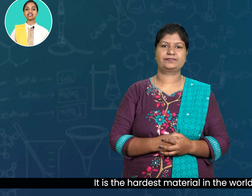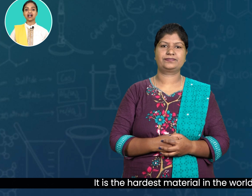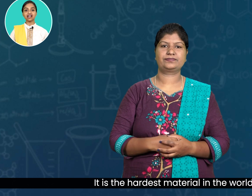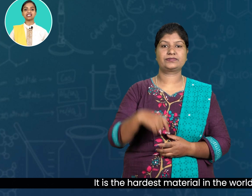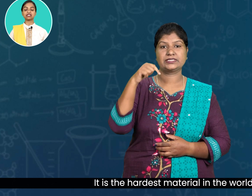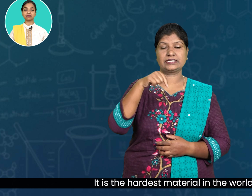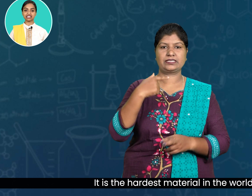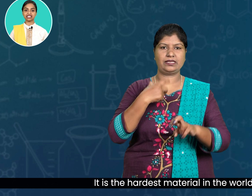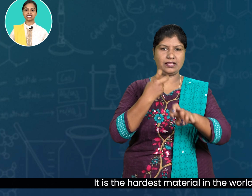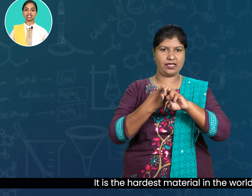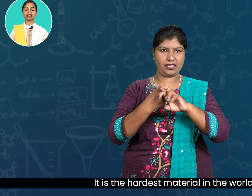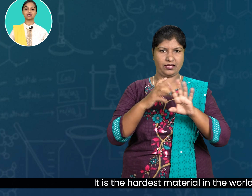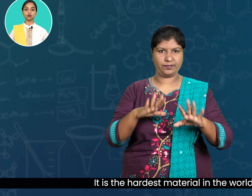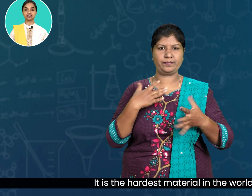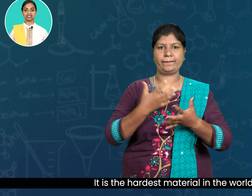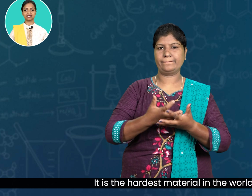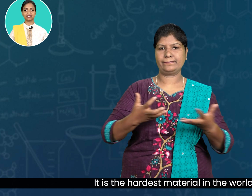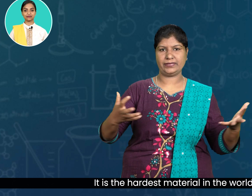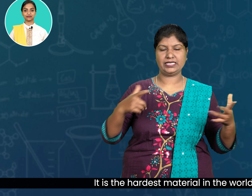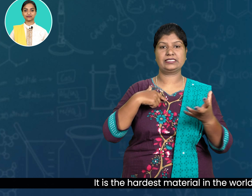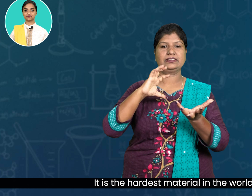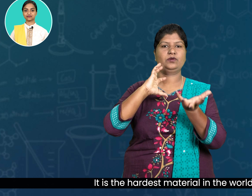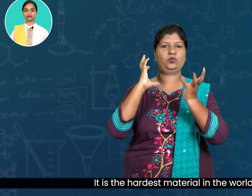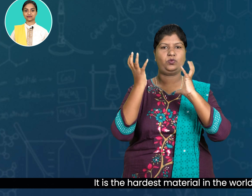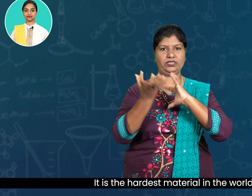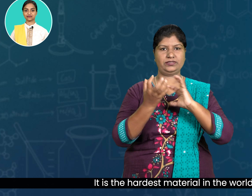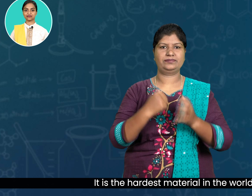It is the hardest material in the world.